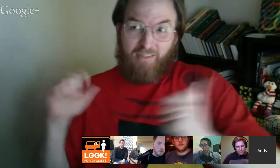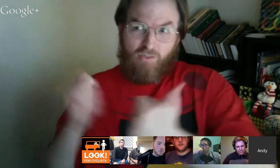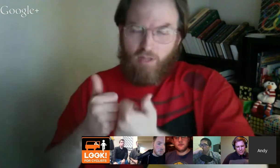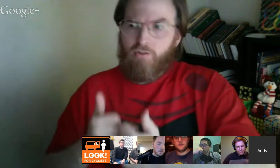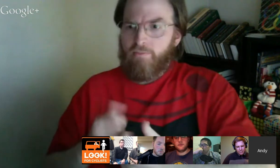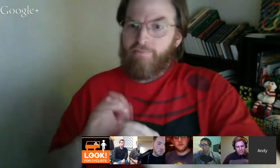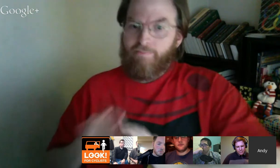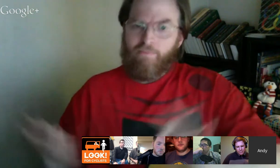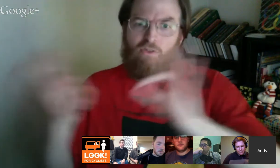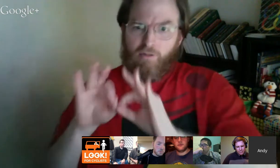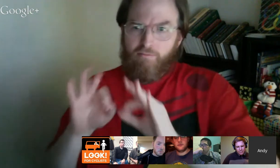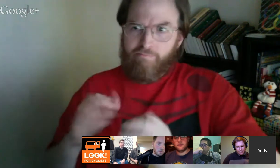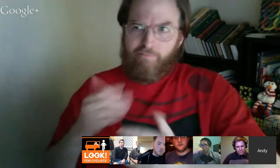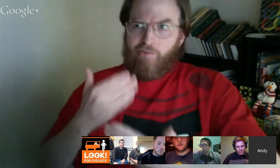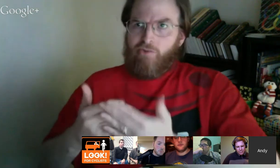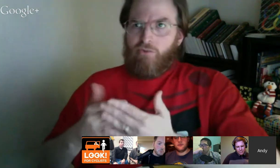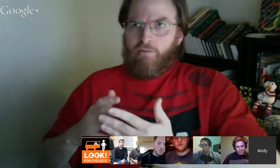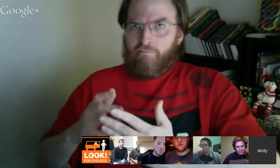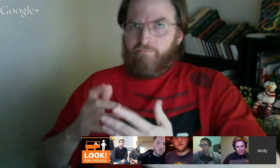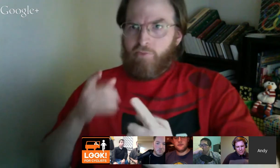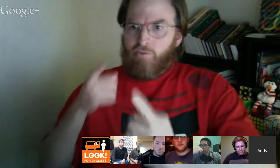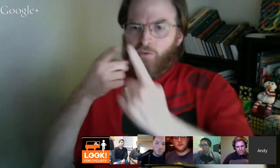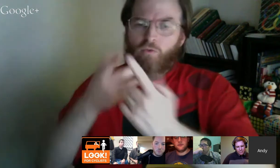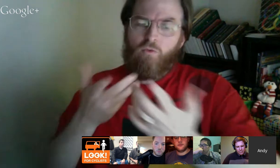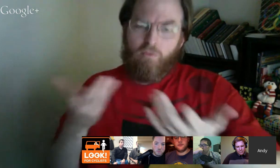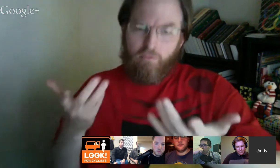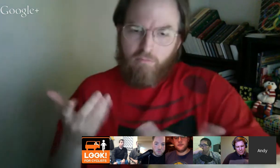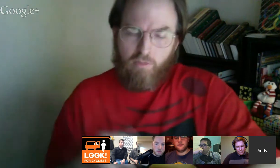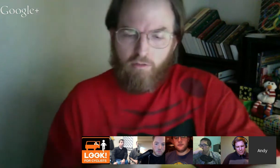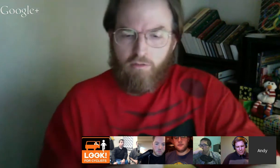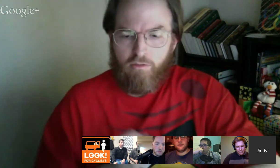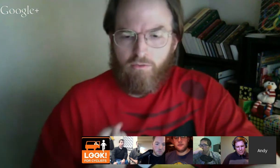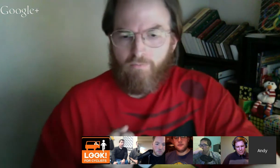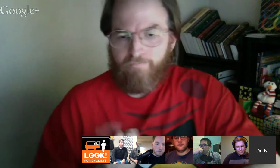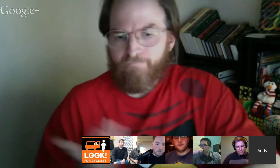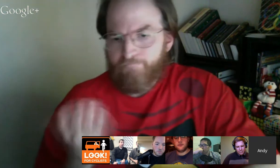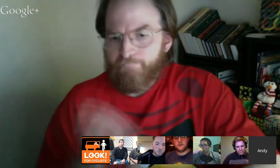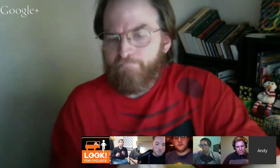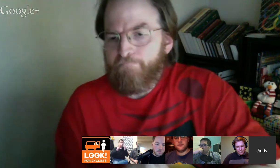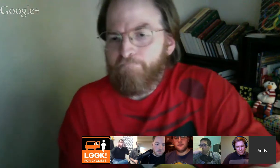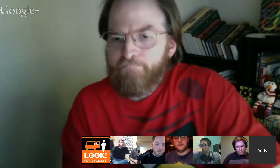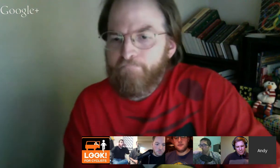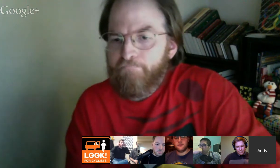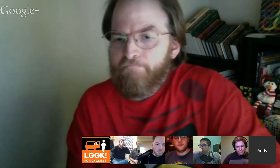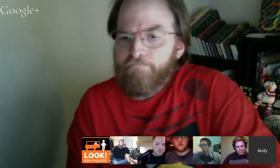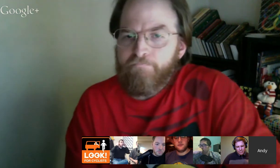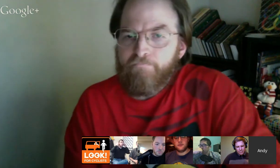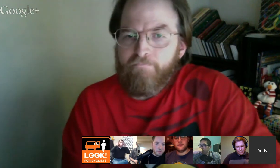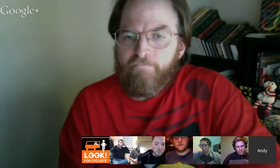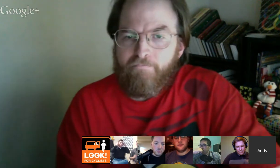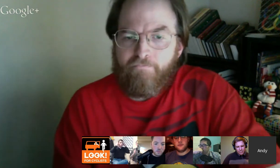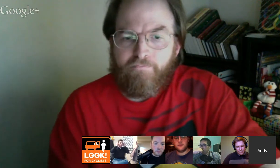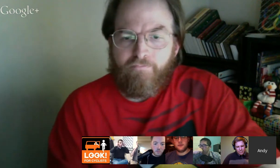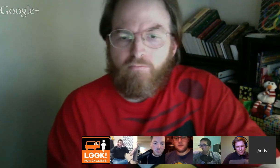accessibility. And that's a very important challenge and a formidable goal.